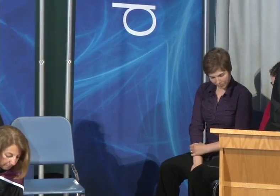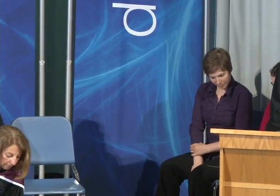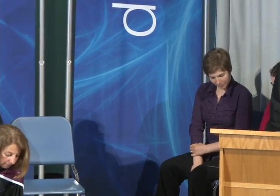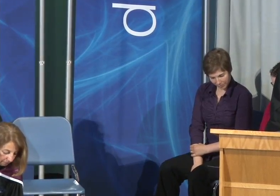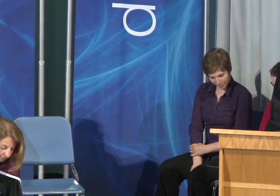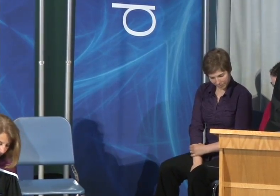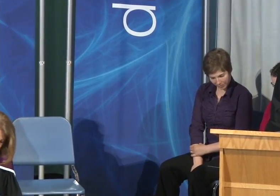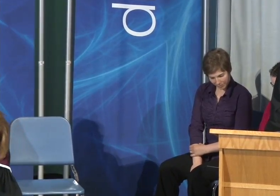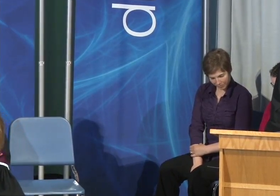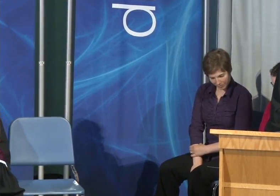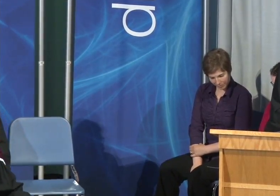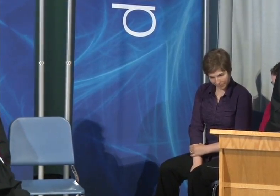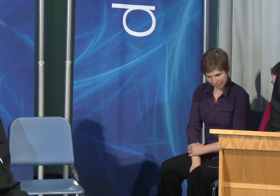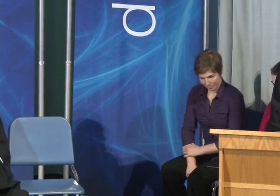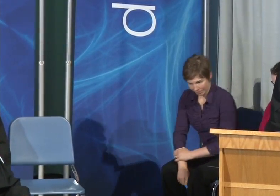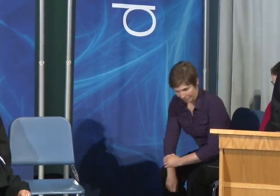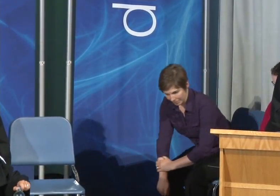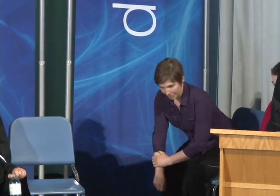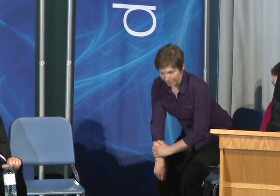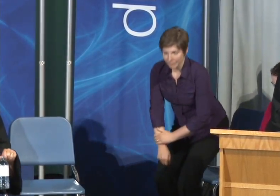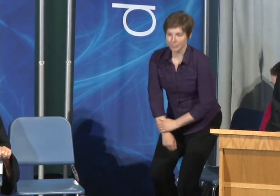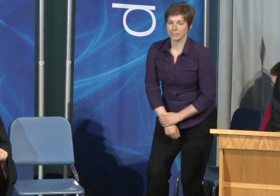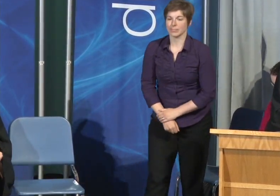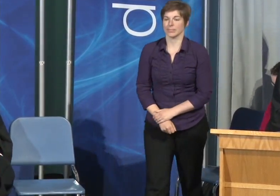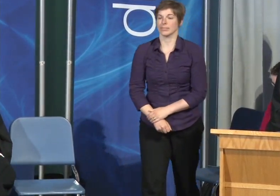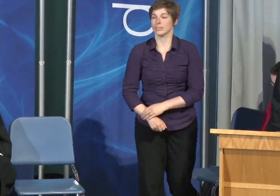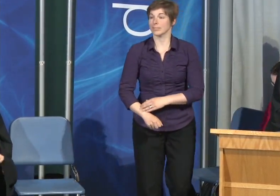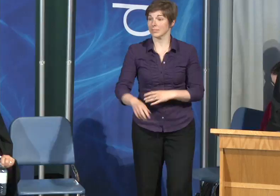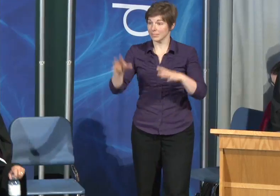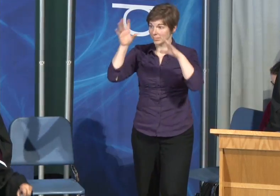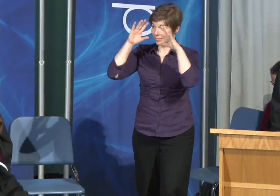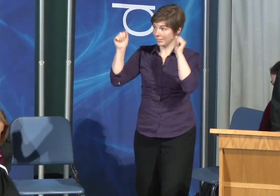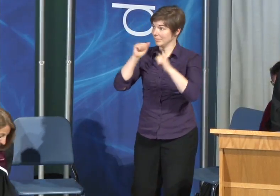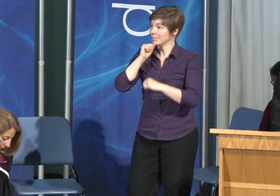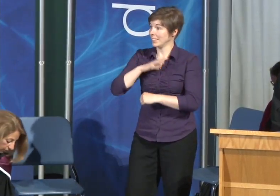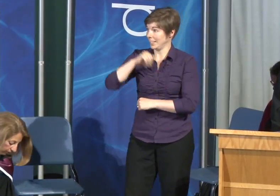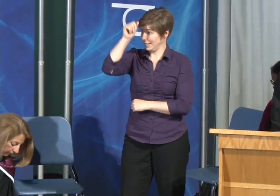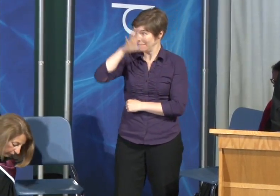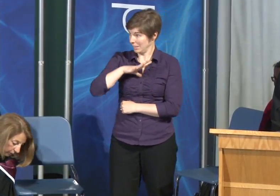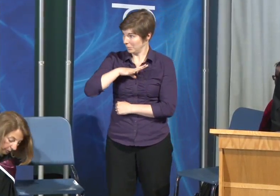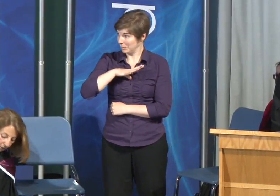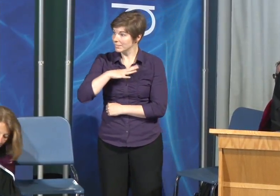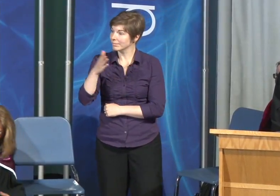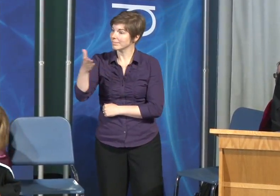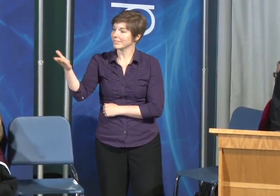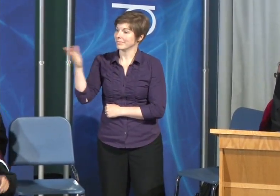Mr. President, ladies and gentlemen, the graduates in Academic and Career Connections.